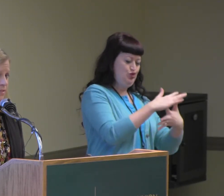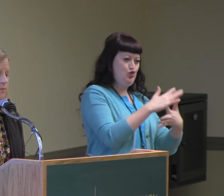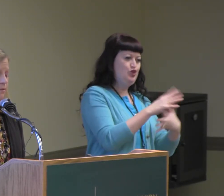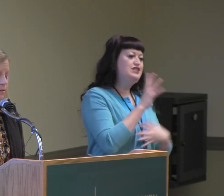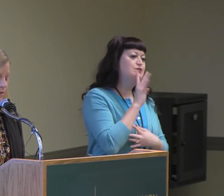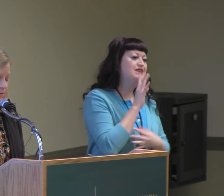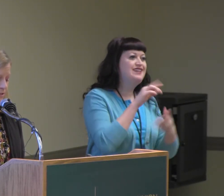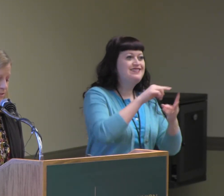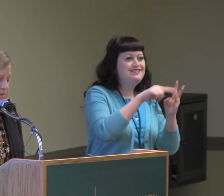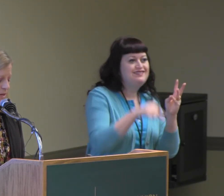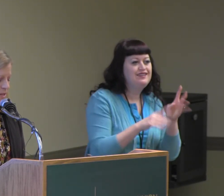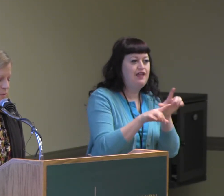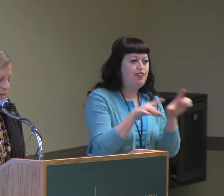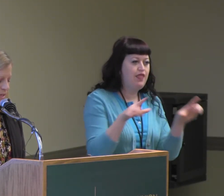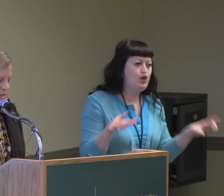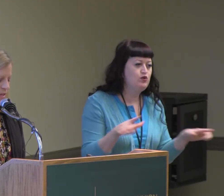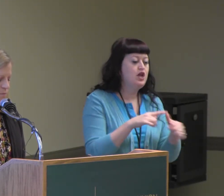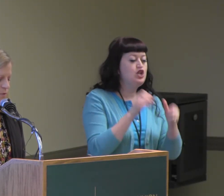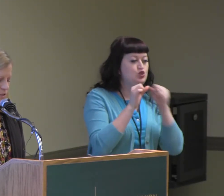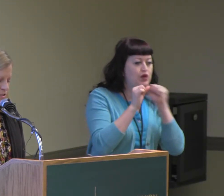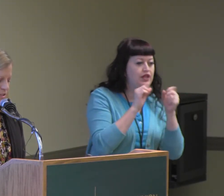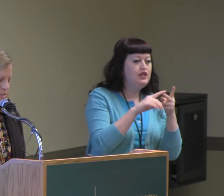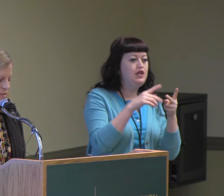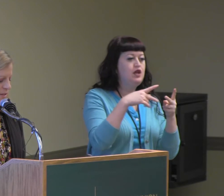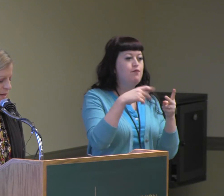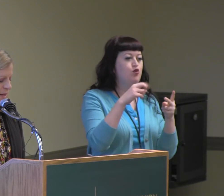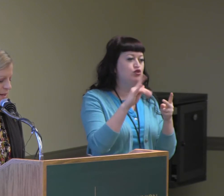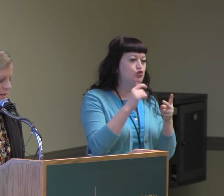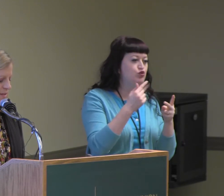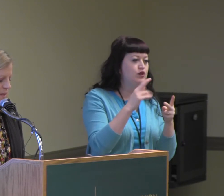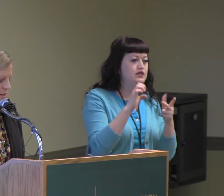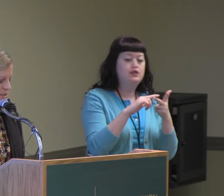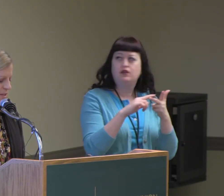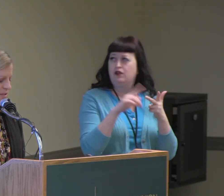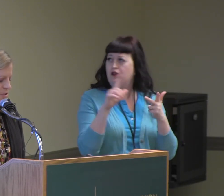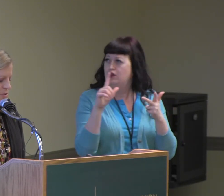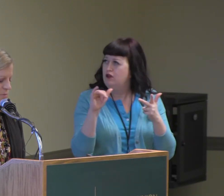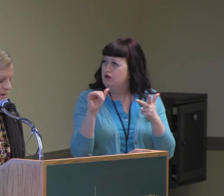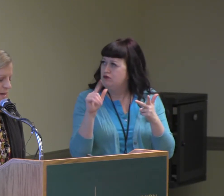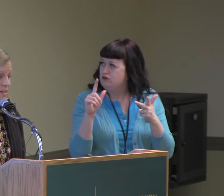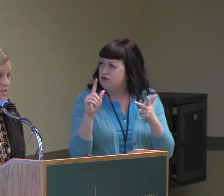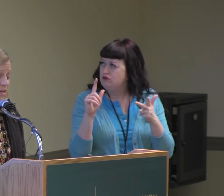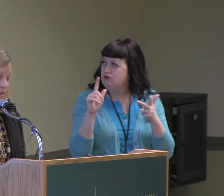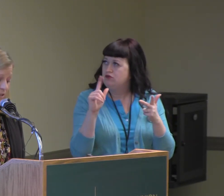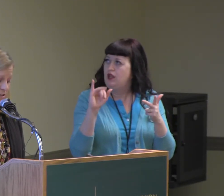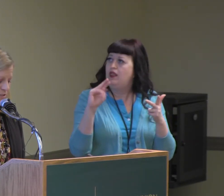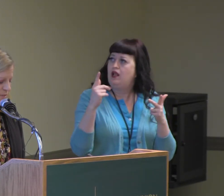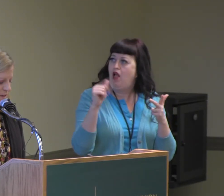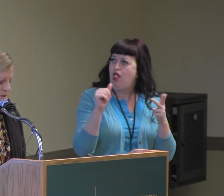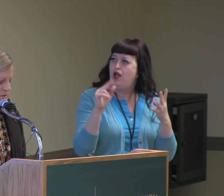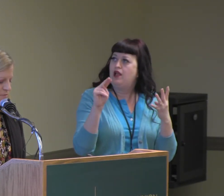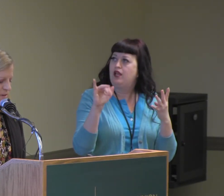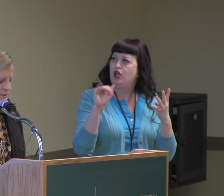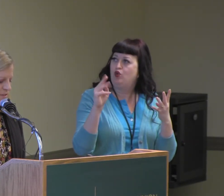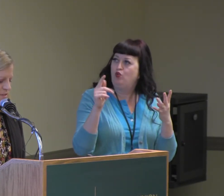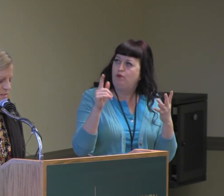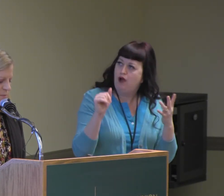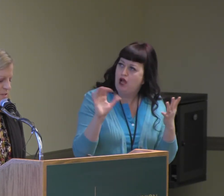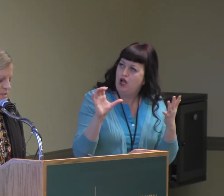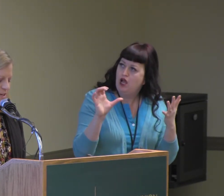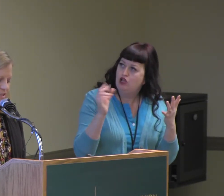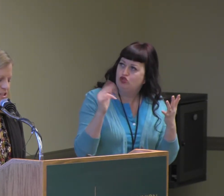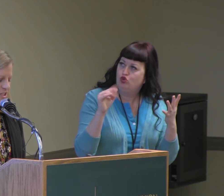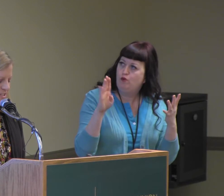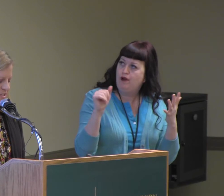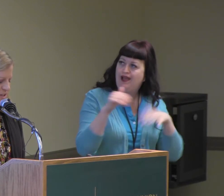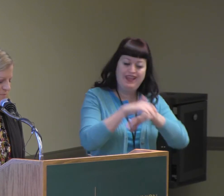six languages: Swahili, Portuguese, Lingala, Nyanja, Chiluba, and English. Her favorite